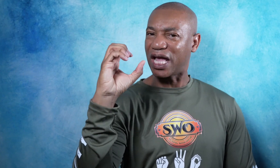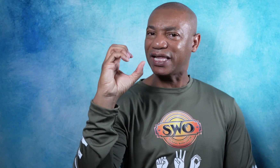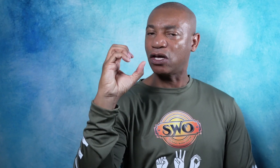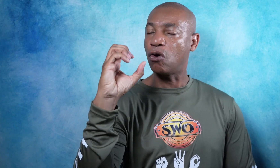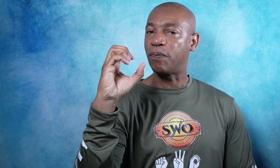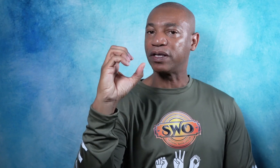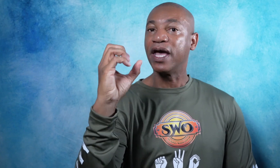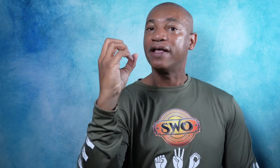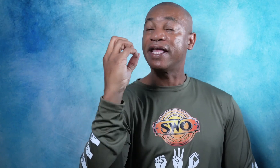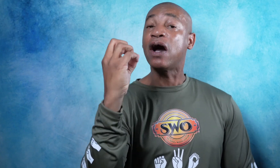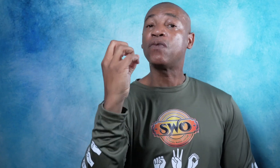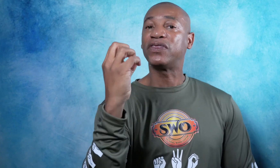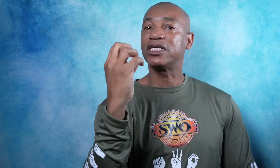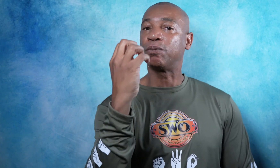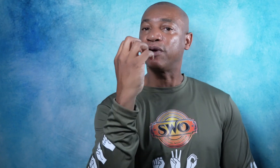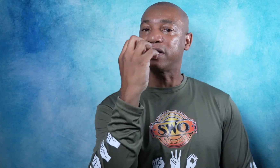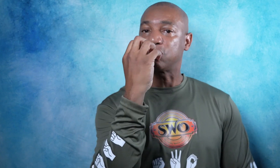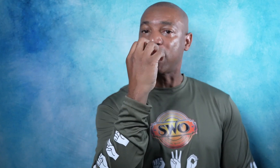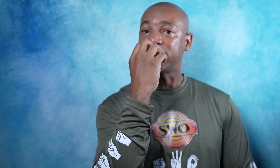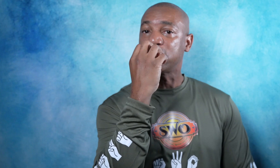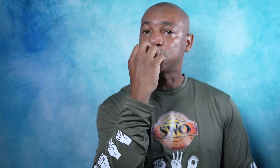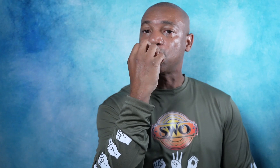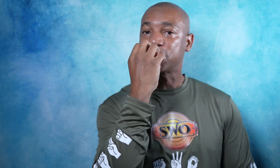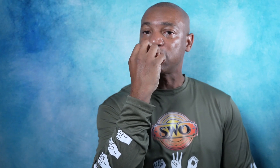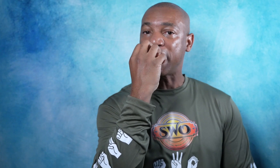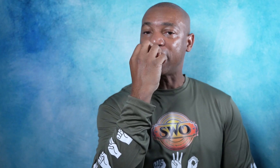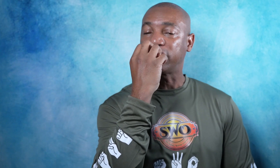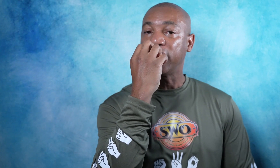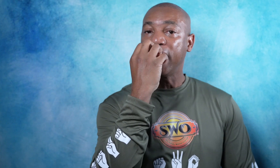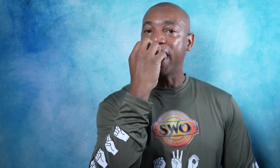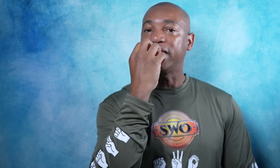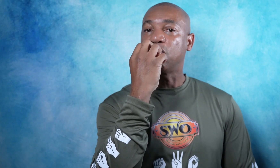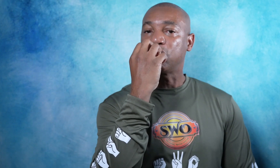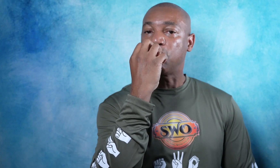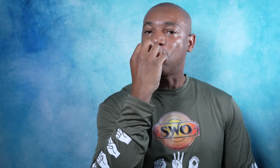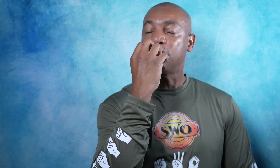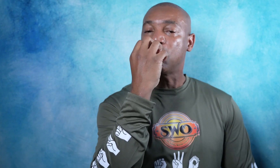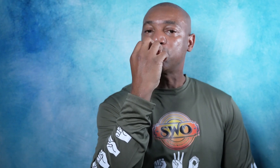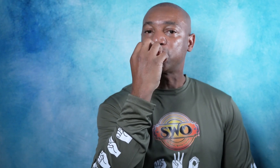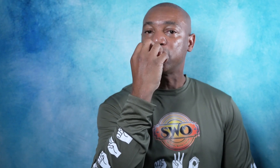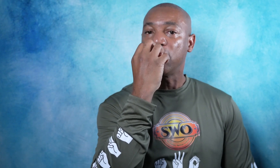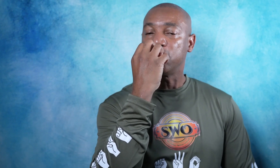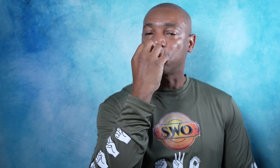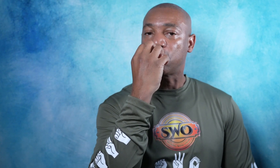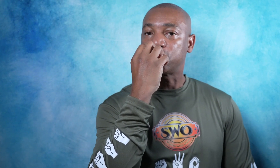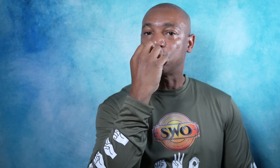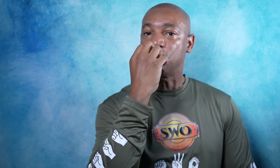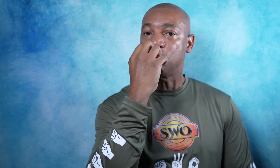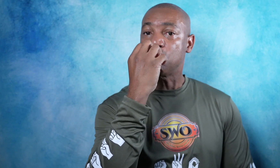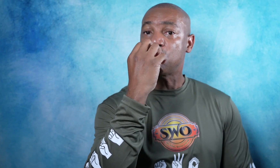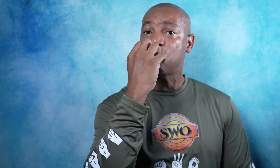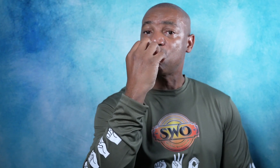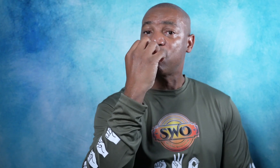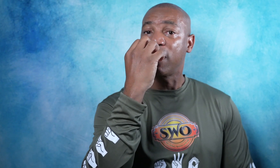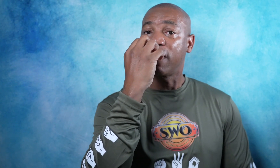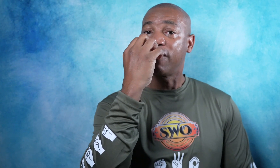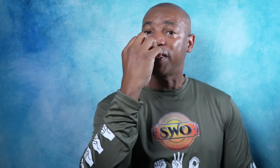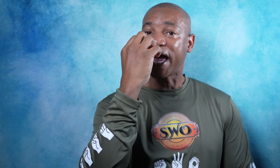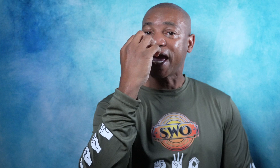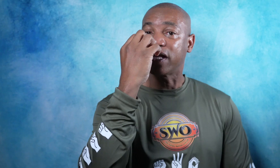slightly open. Now with this, bring this right there towards the mouth, and then with one motion, you're going to move the hand